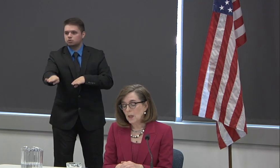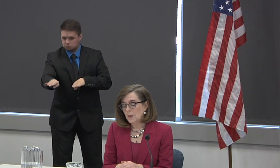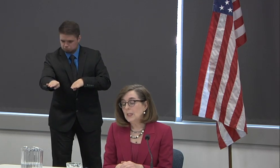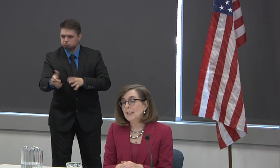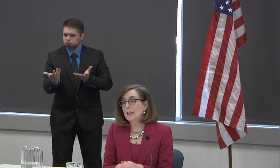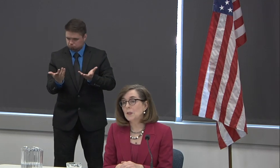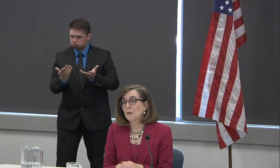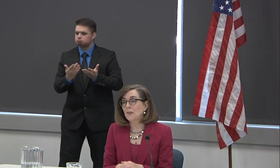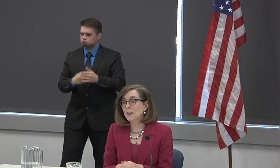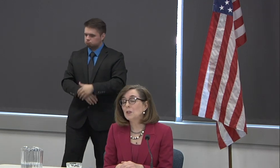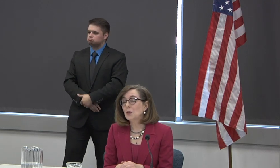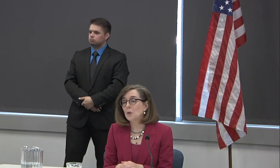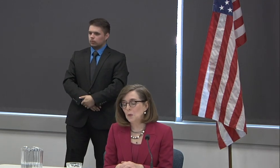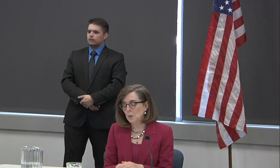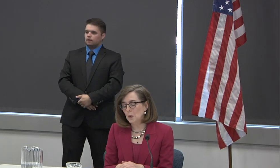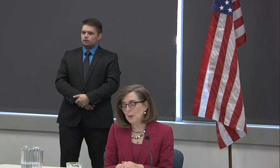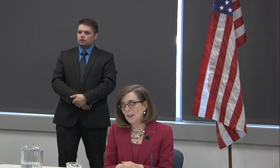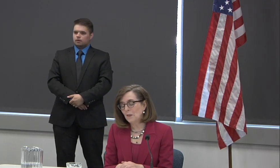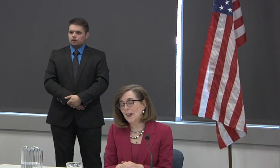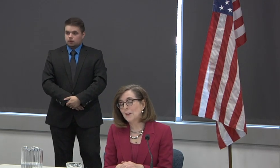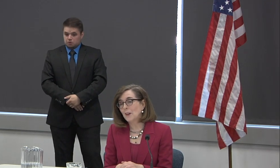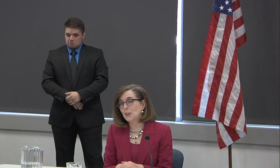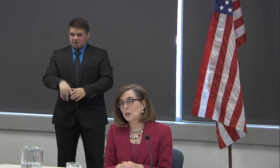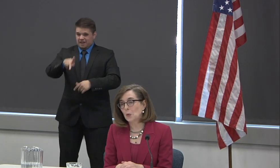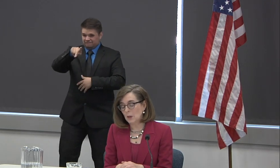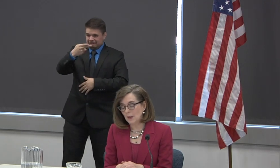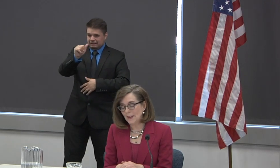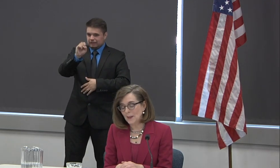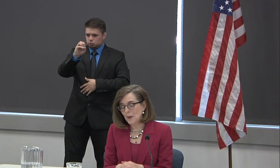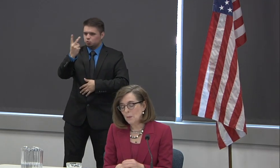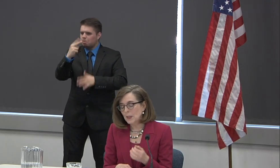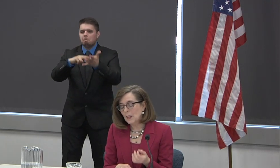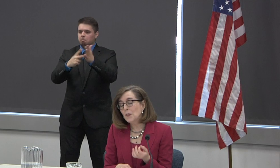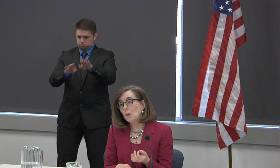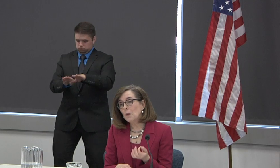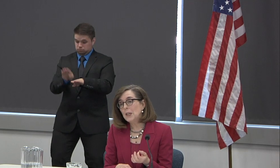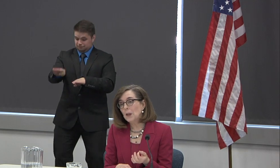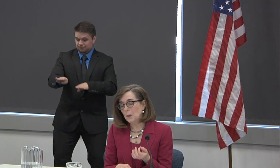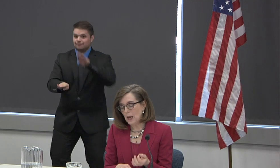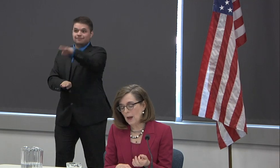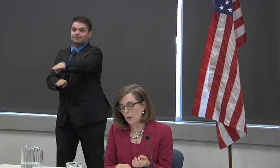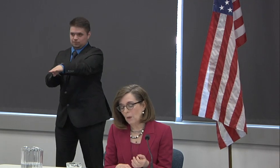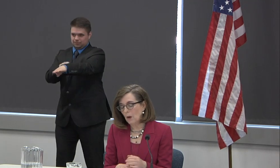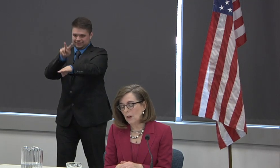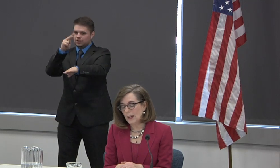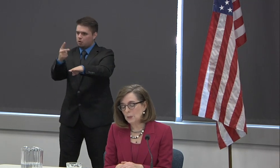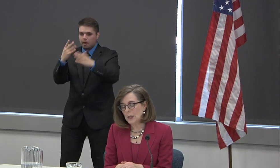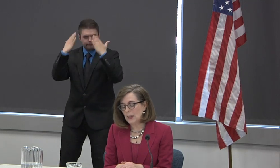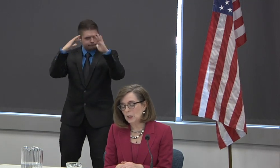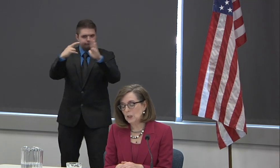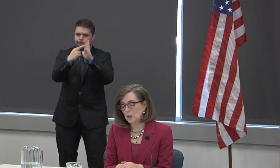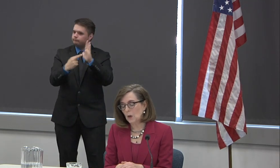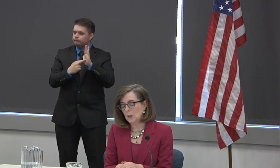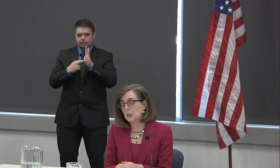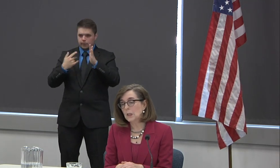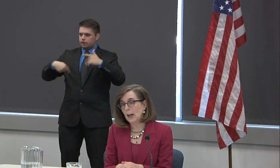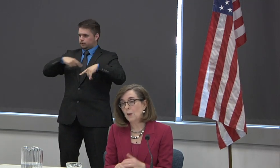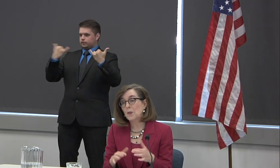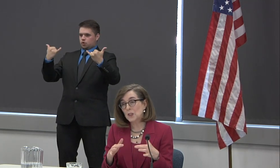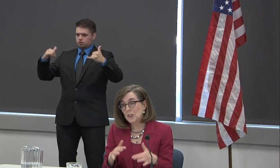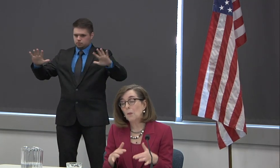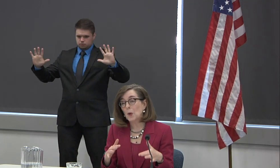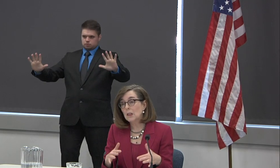The details of phase 2 will be finalized shortly, but given what we know now, our expectations are to allow